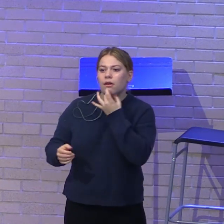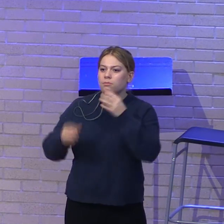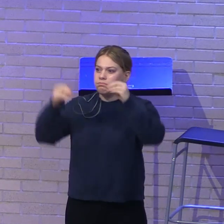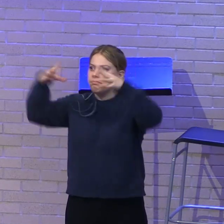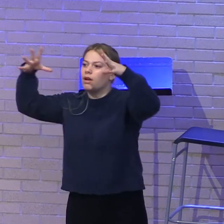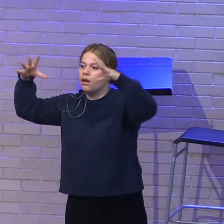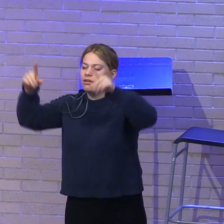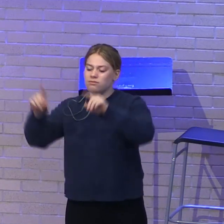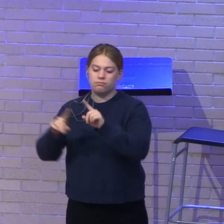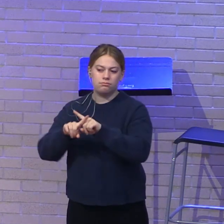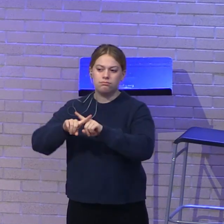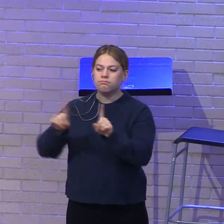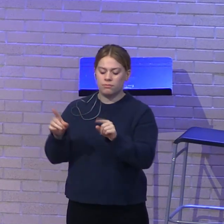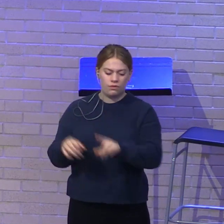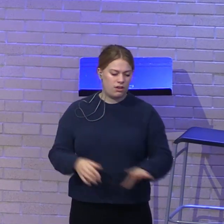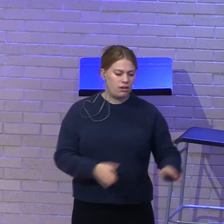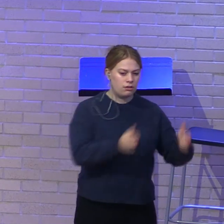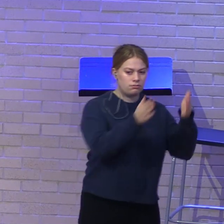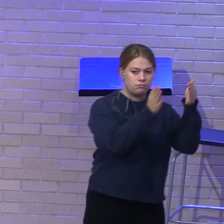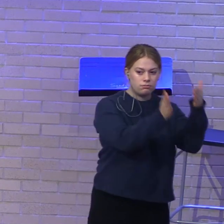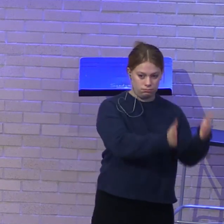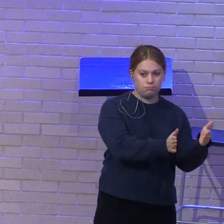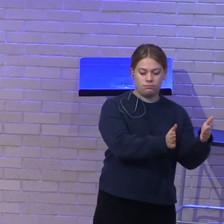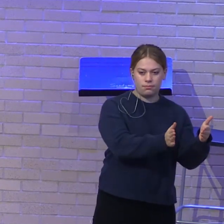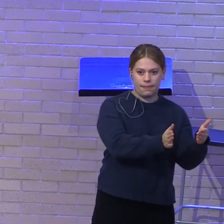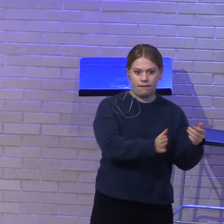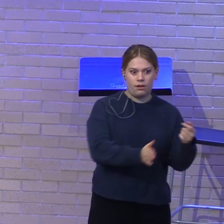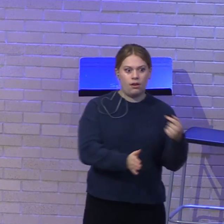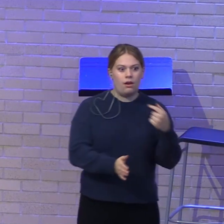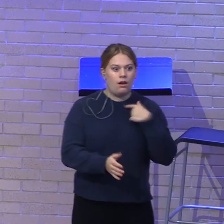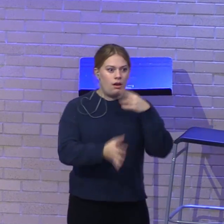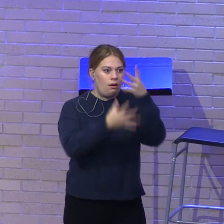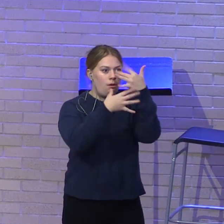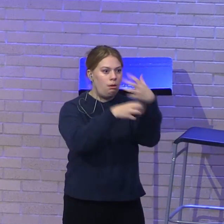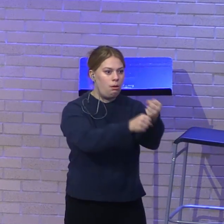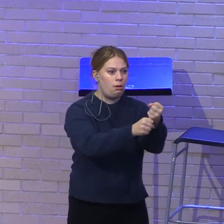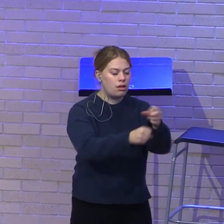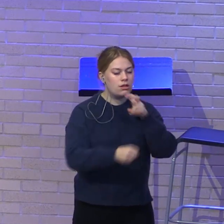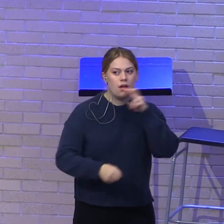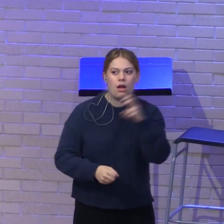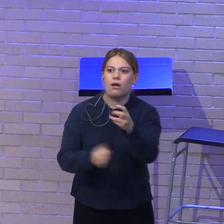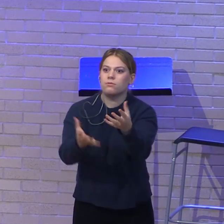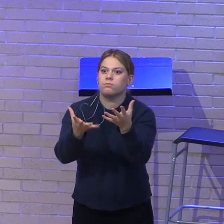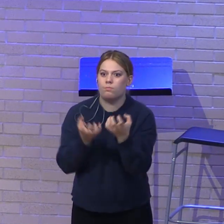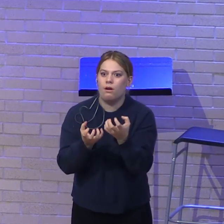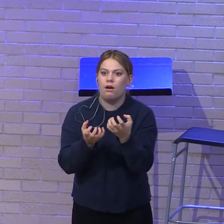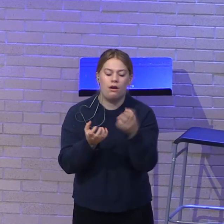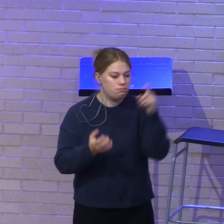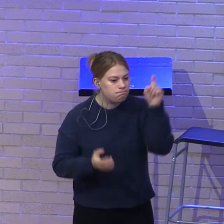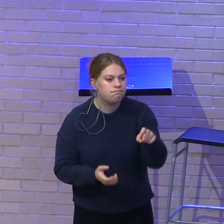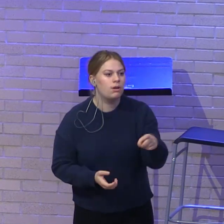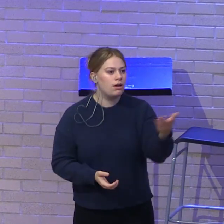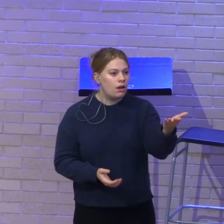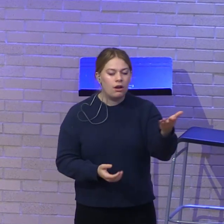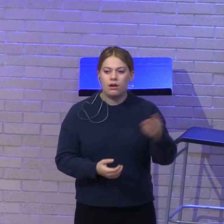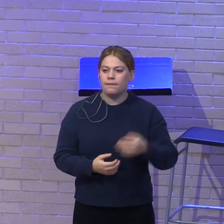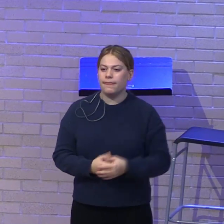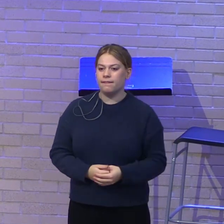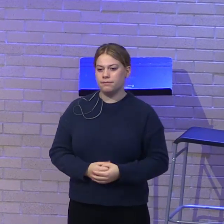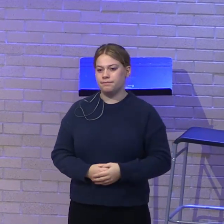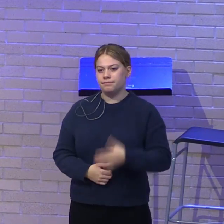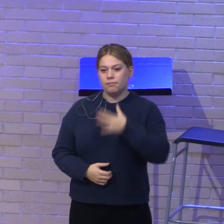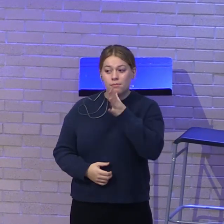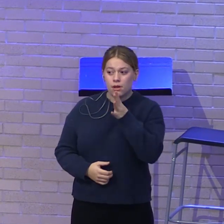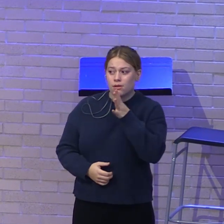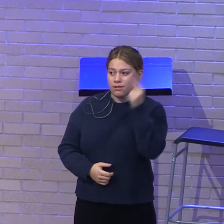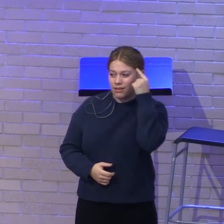down. And I was obsessed with them. This snake was what I wanted. And my mom thought that if I